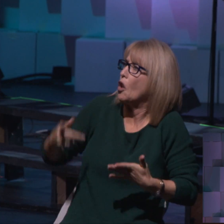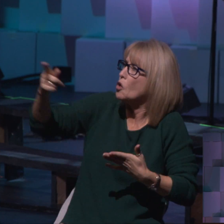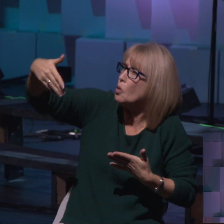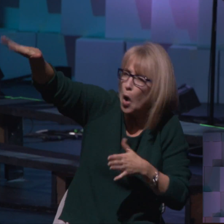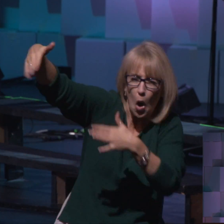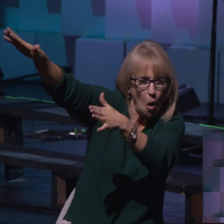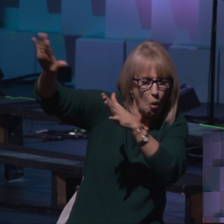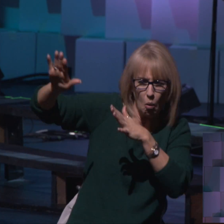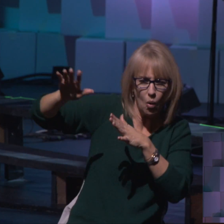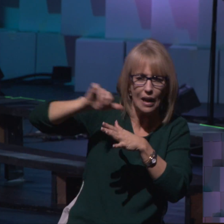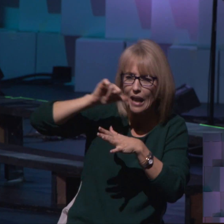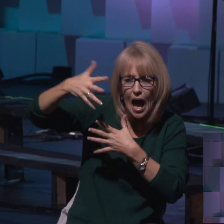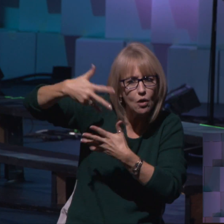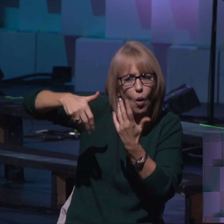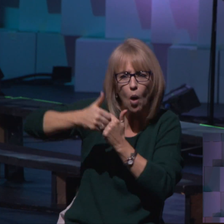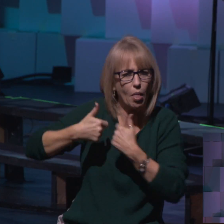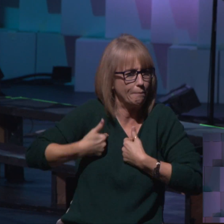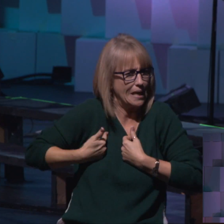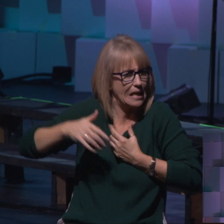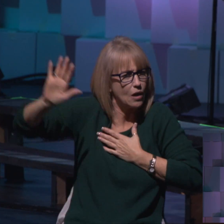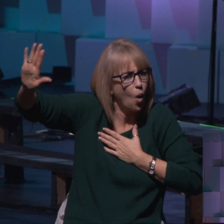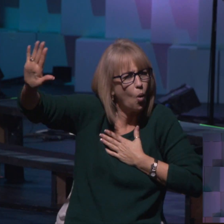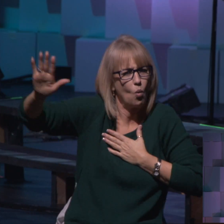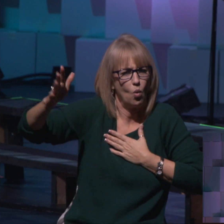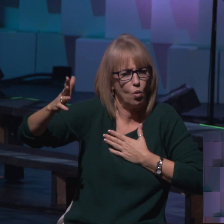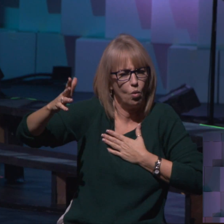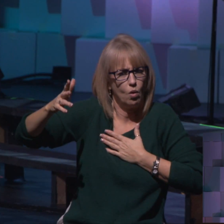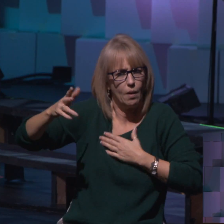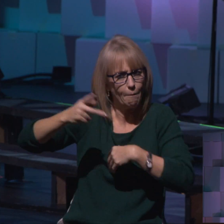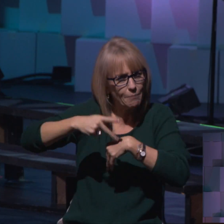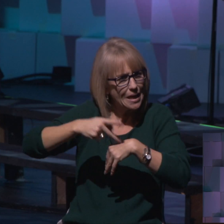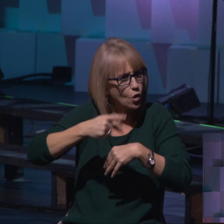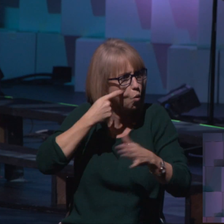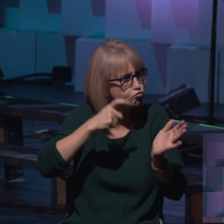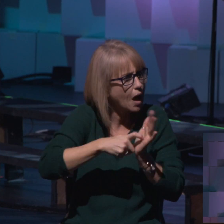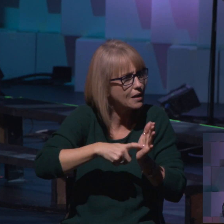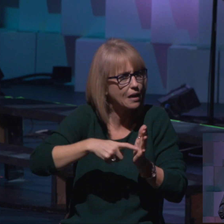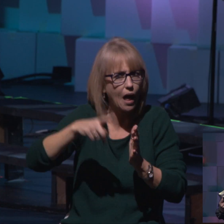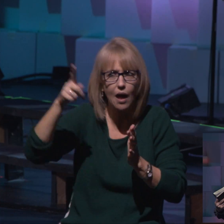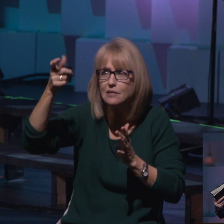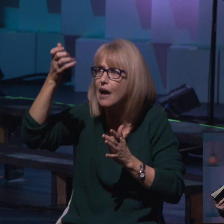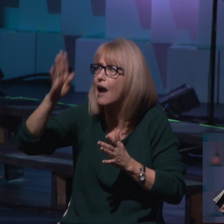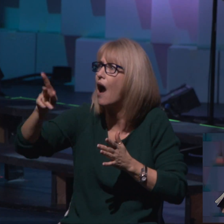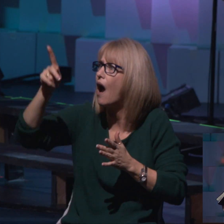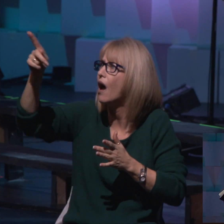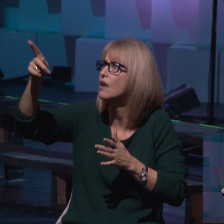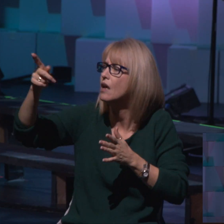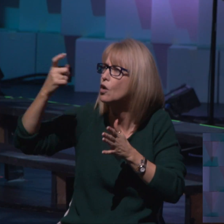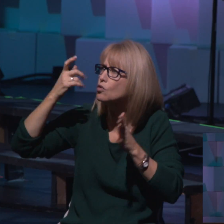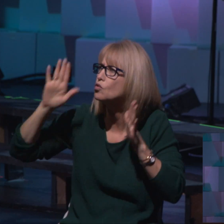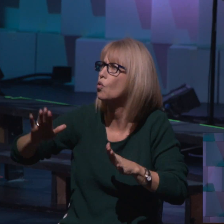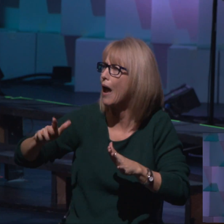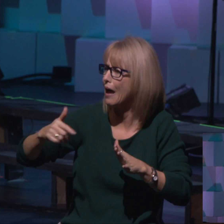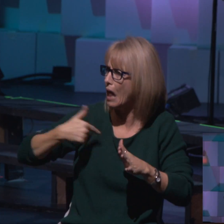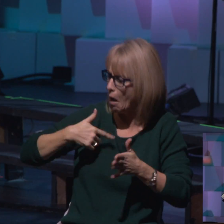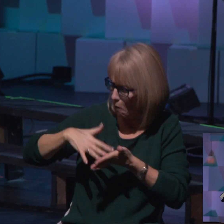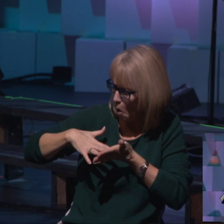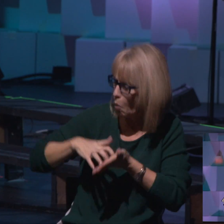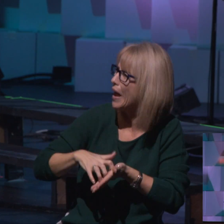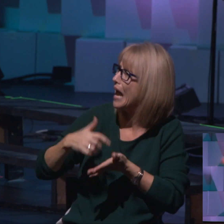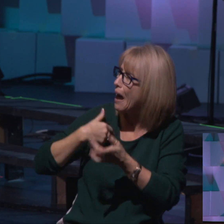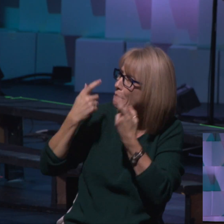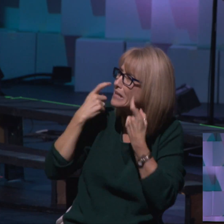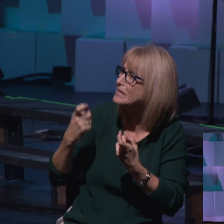he saw truly how great and powerful God is, he saw himself in his weakness and his sin, and